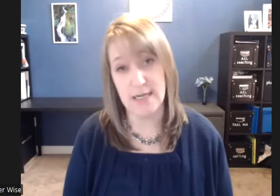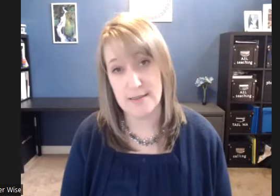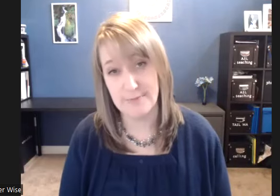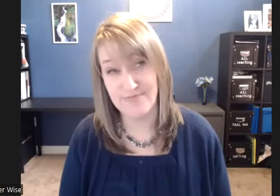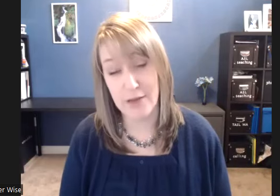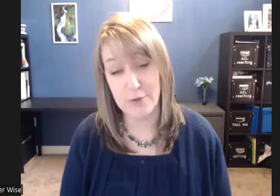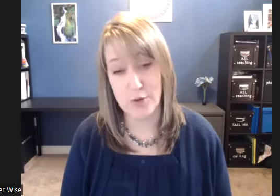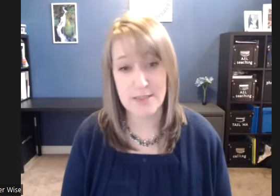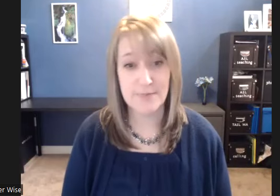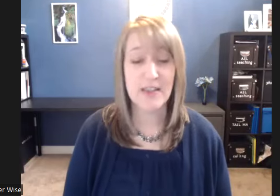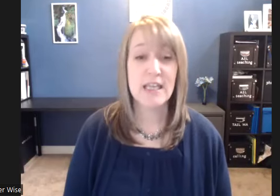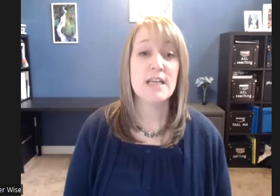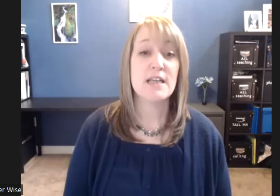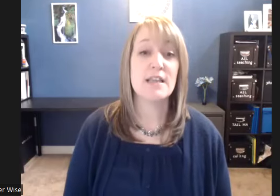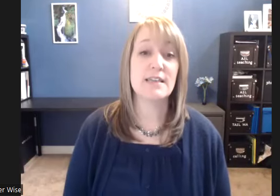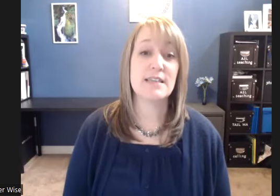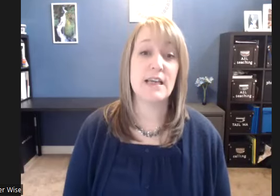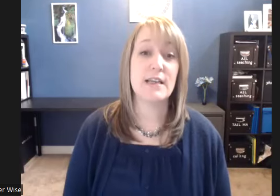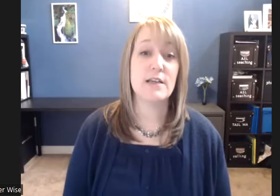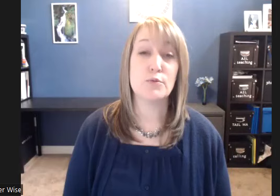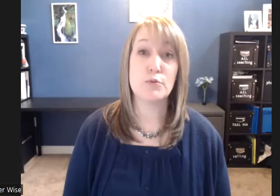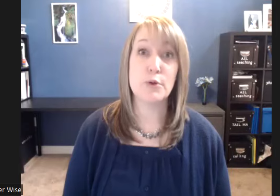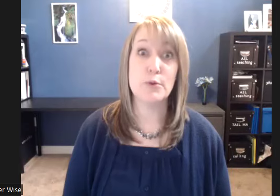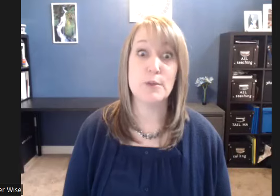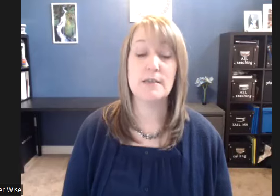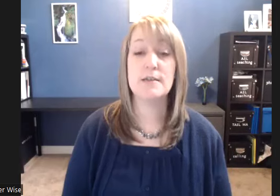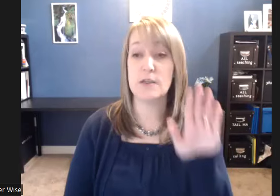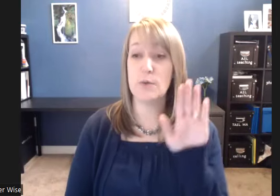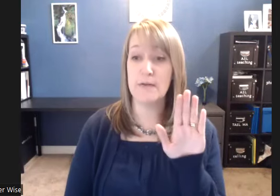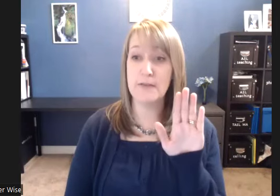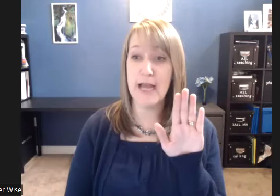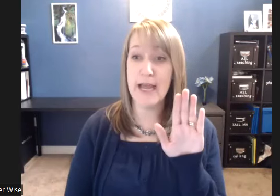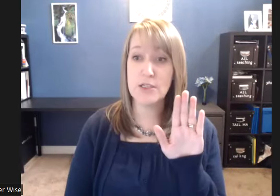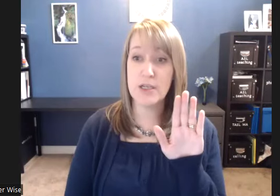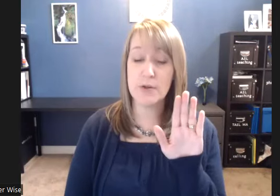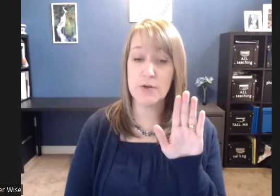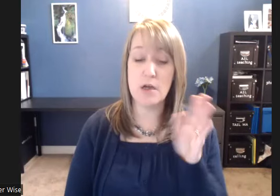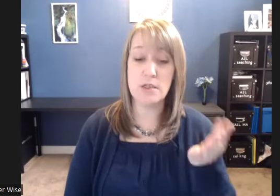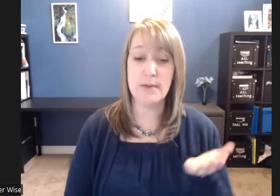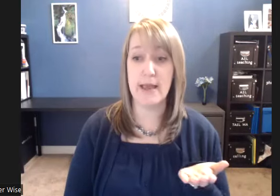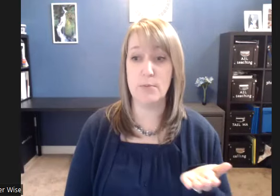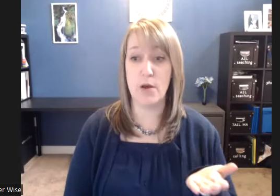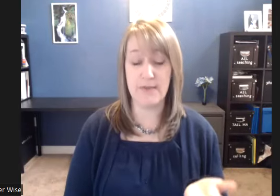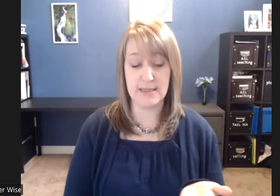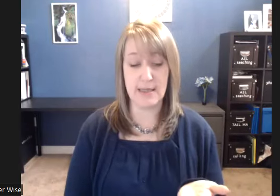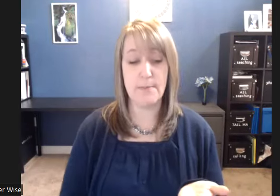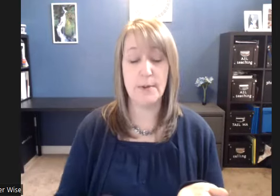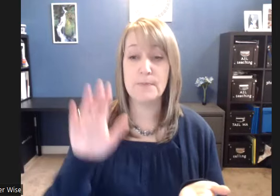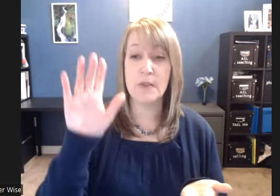context, of course. The next sign is rude. So you want a flat hand shape on your non-dominant hand, palm facing up.